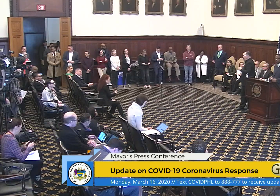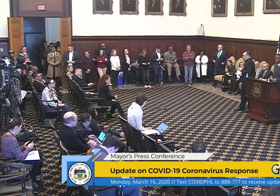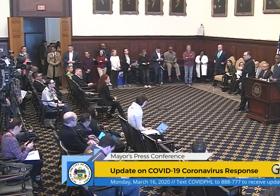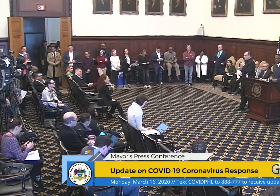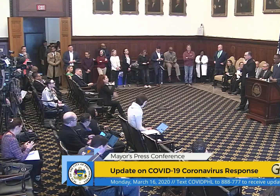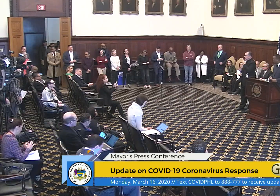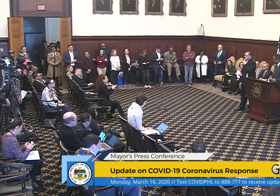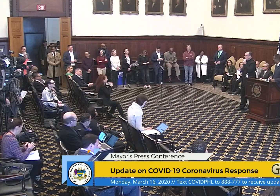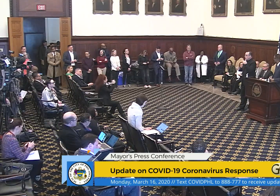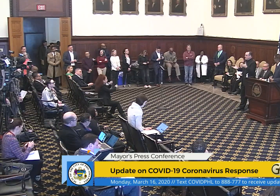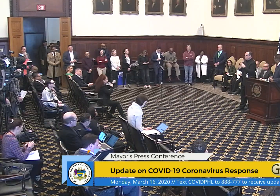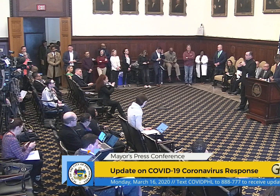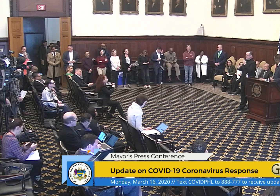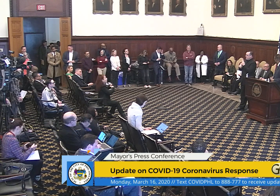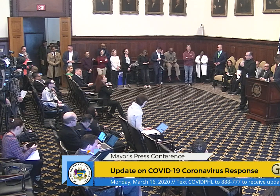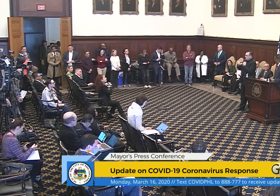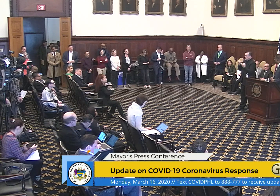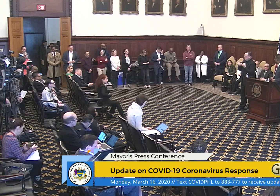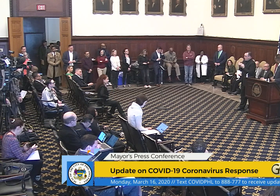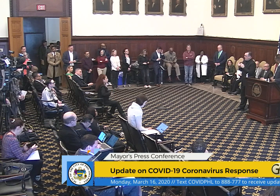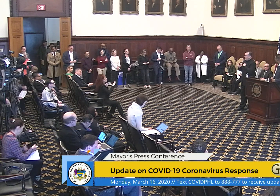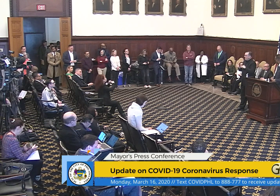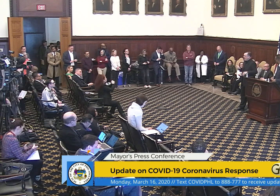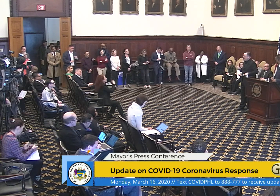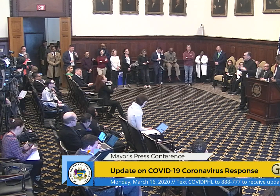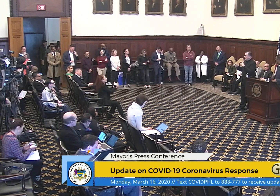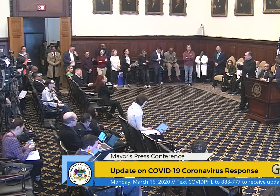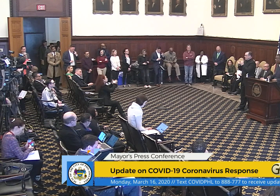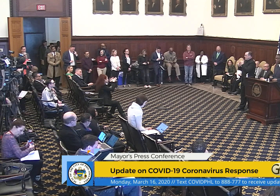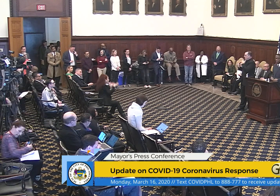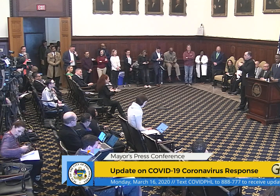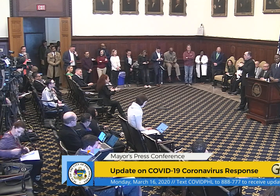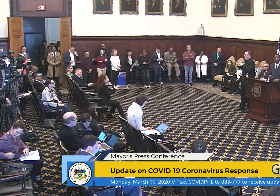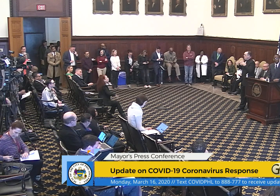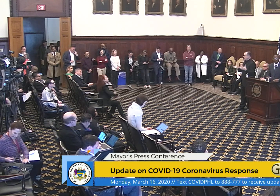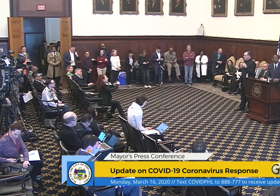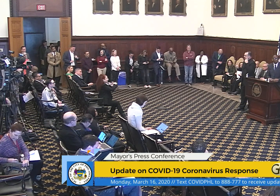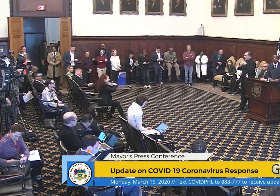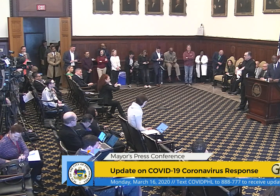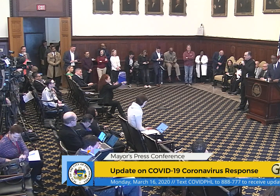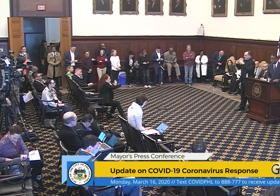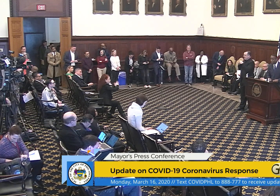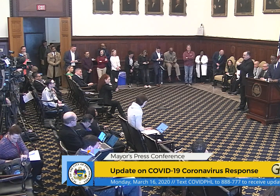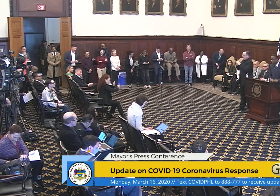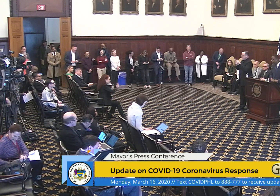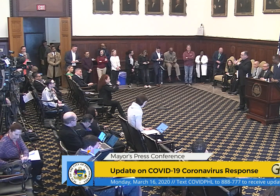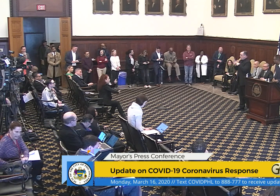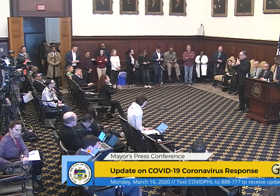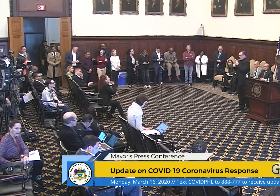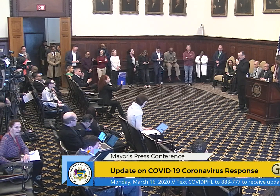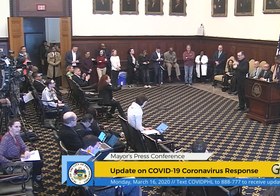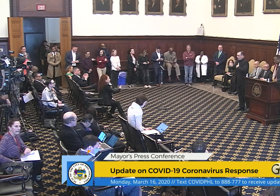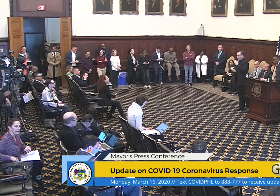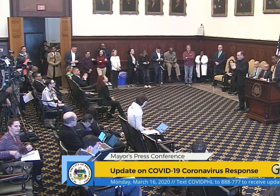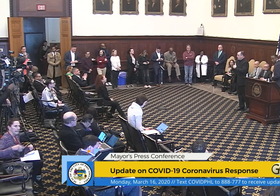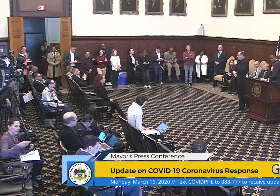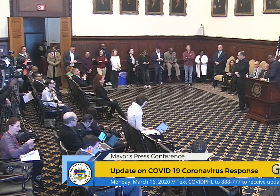continue to support. So, Mayor, your team, guys, thank you so much for taking the leadership and moving this forward. Thank you.